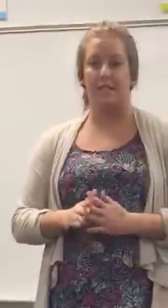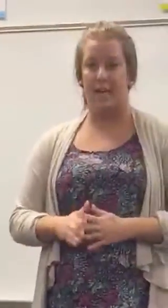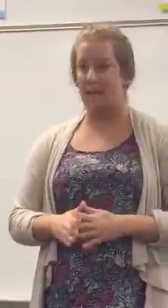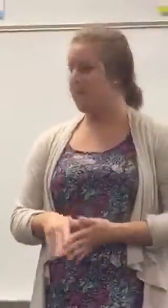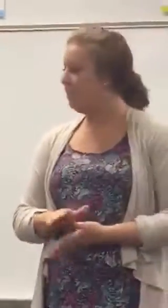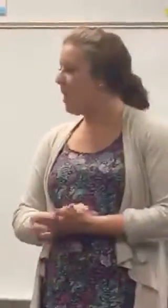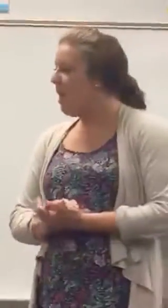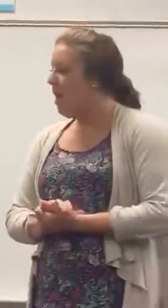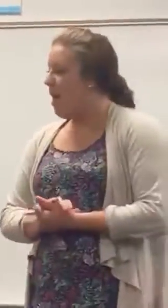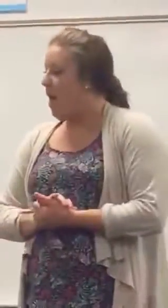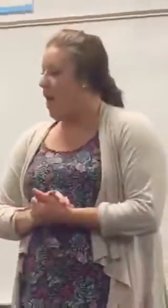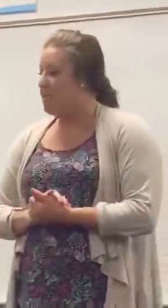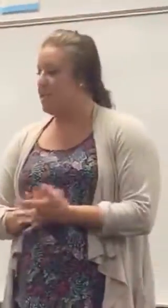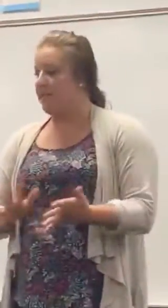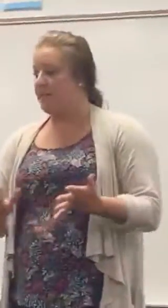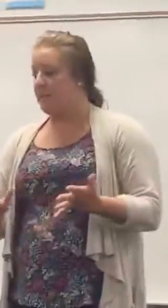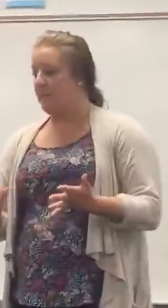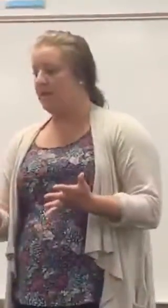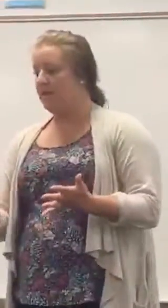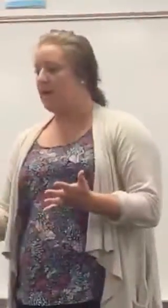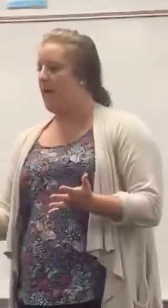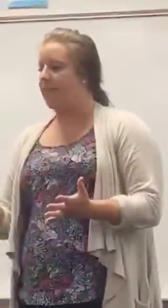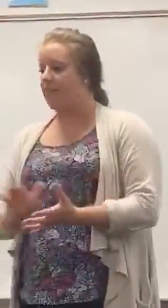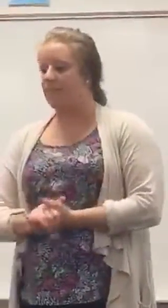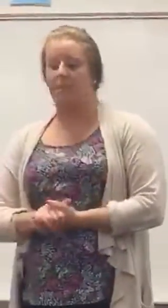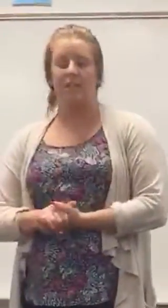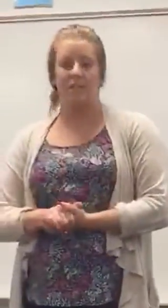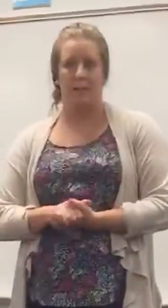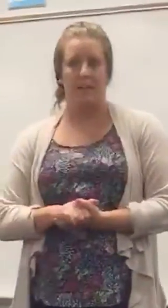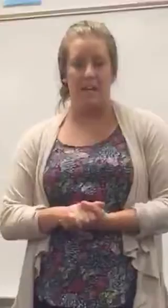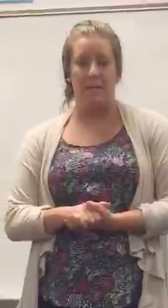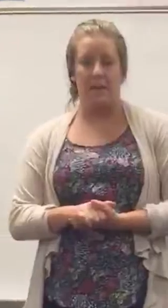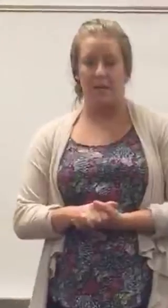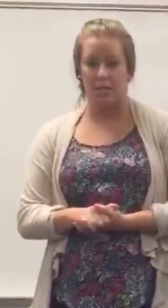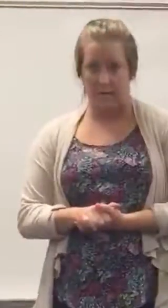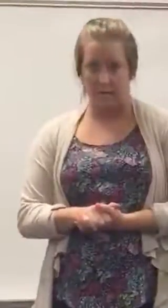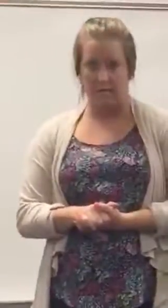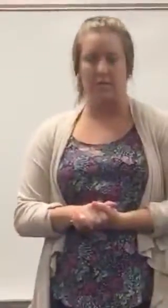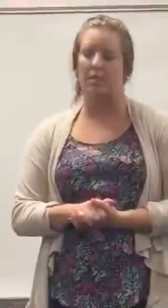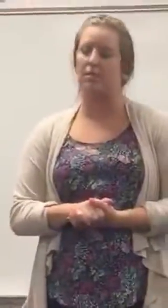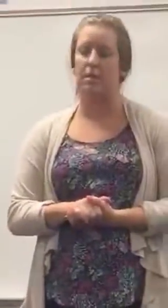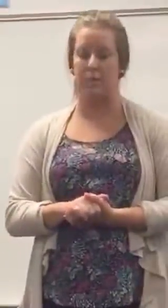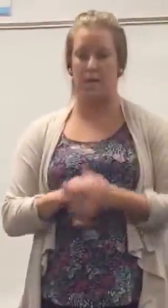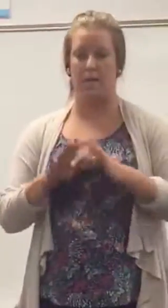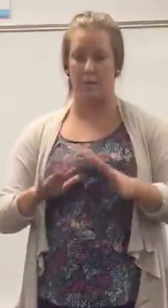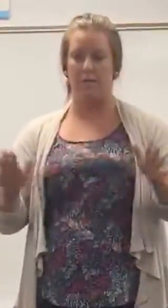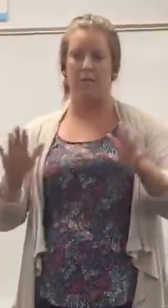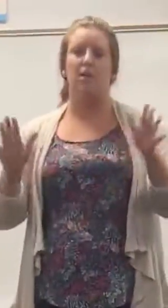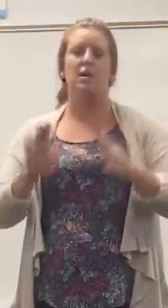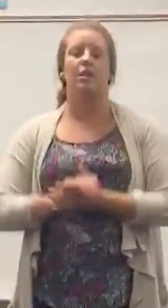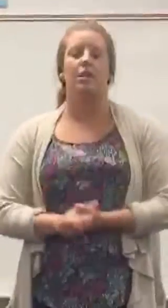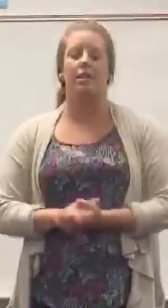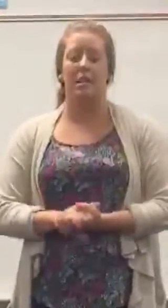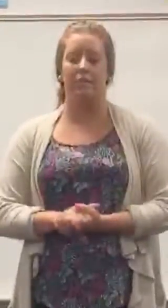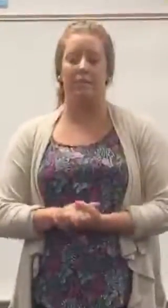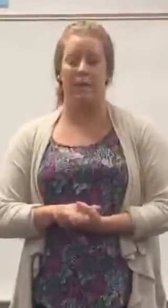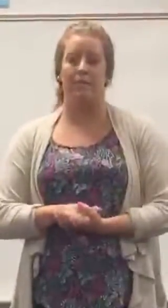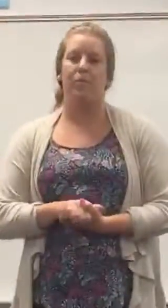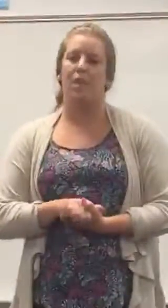today. So the first thing that we're going to start off with is we're going to do a think, pair, share. So the people at your groups, you're going to think for a minute, you're